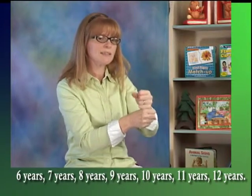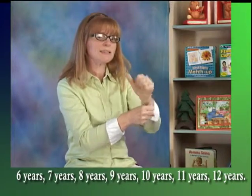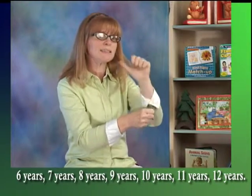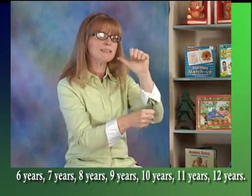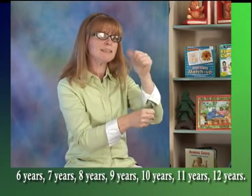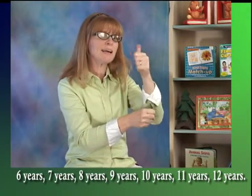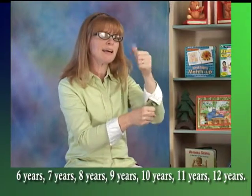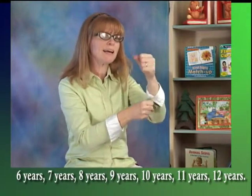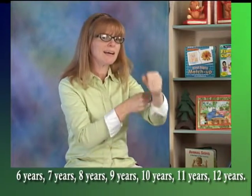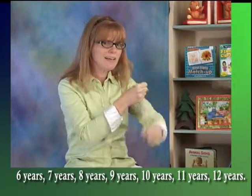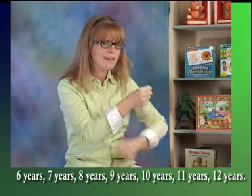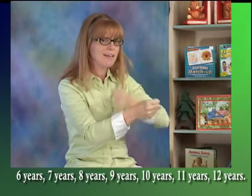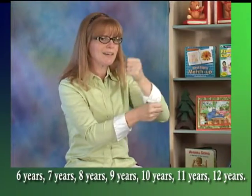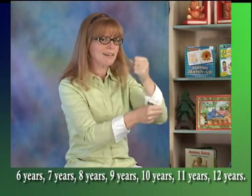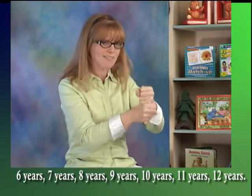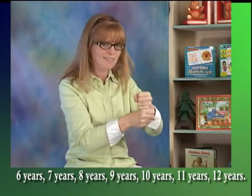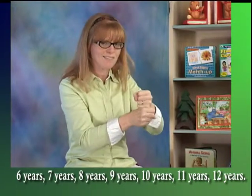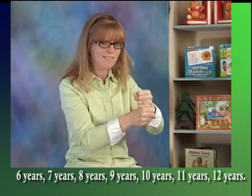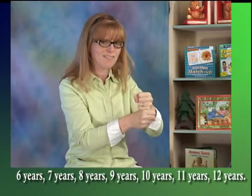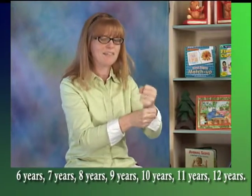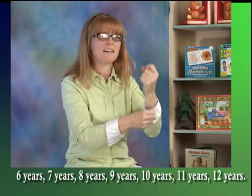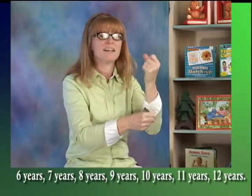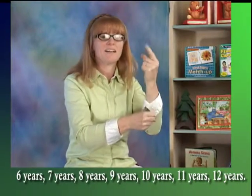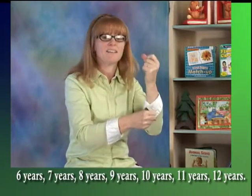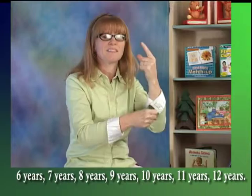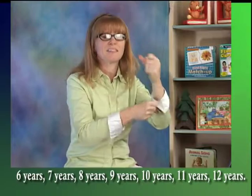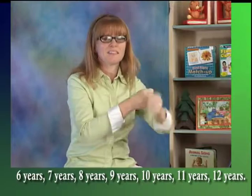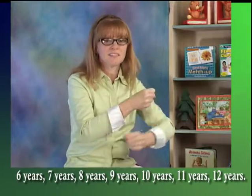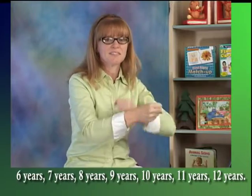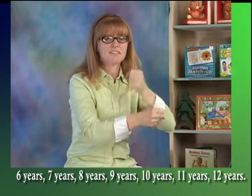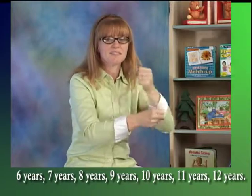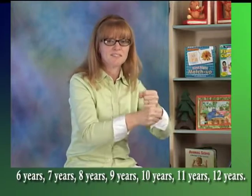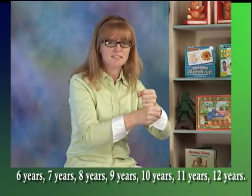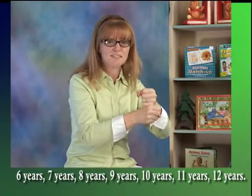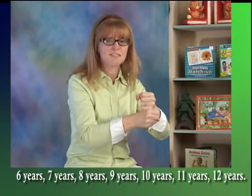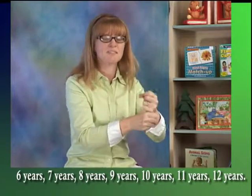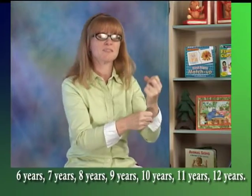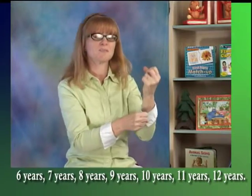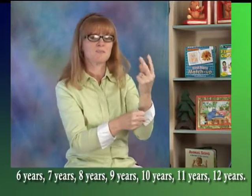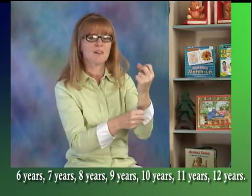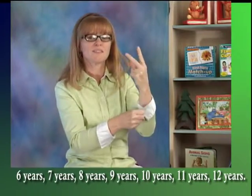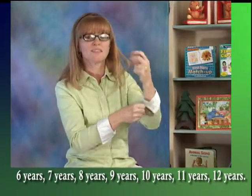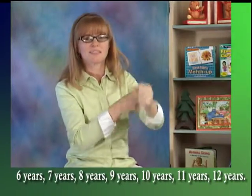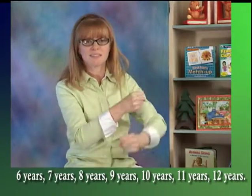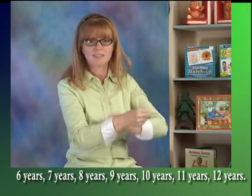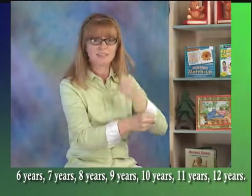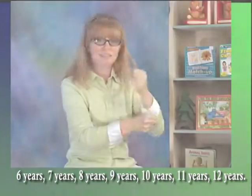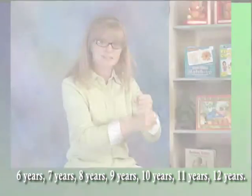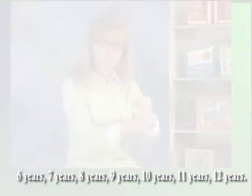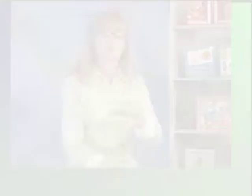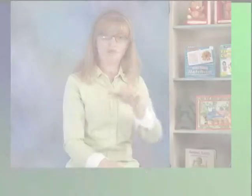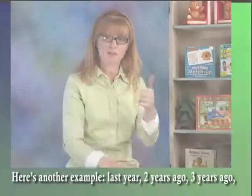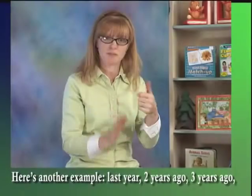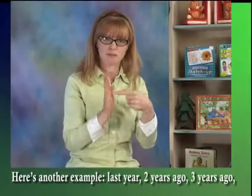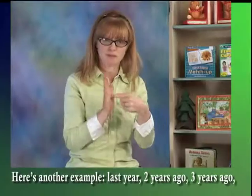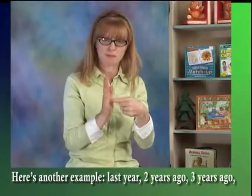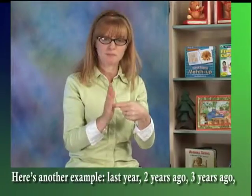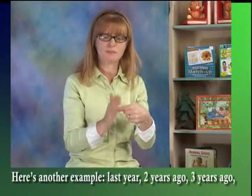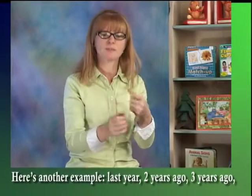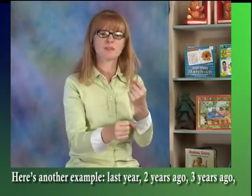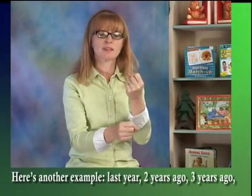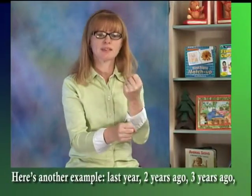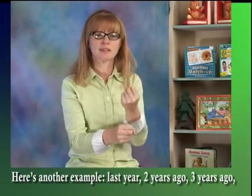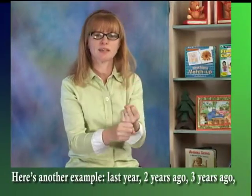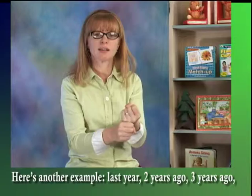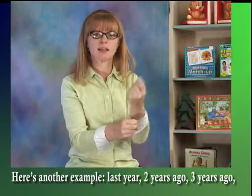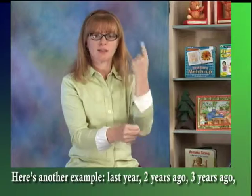9 years, 10 years, 11 years, 12 years. Here's